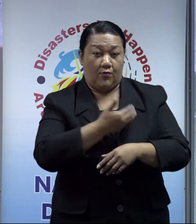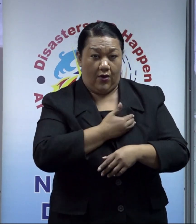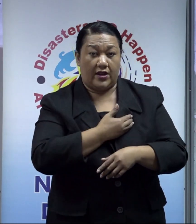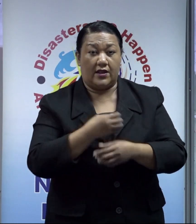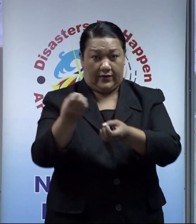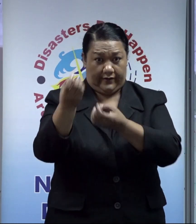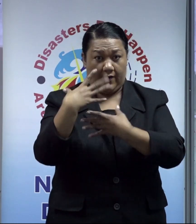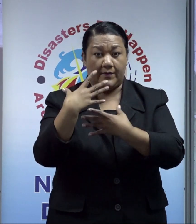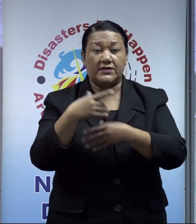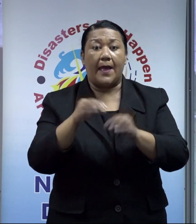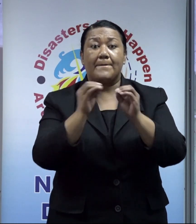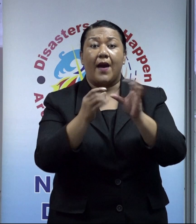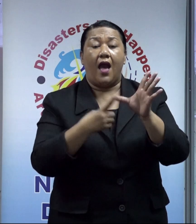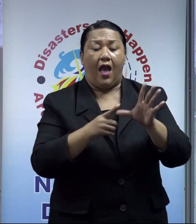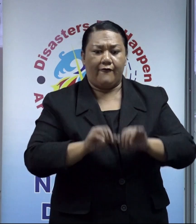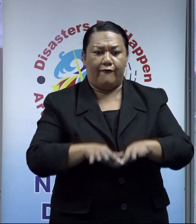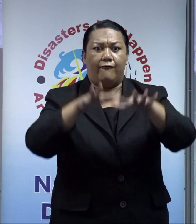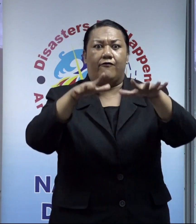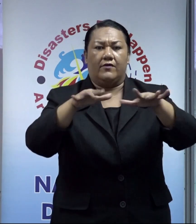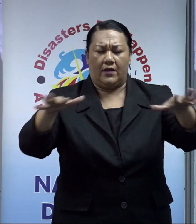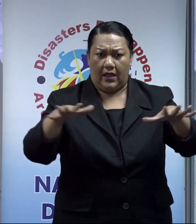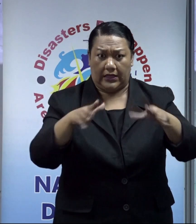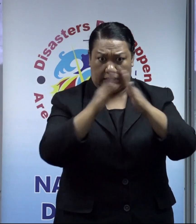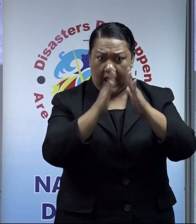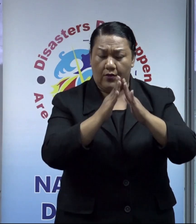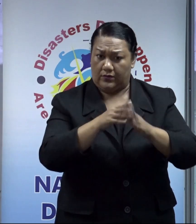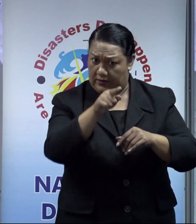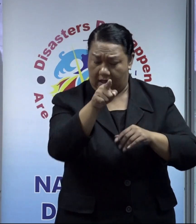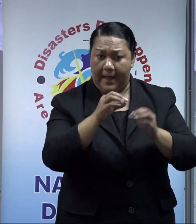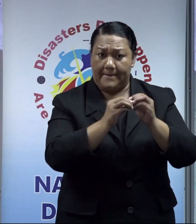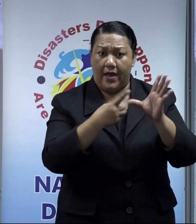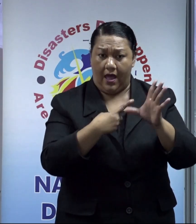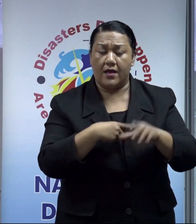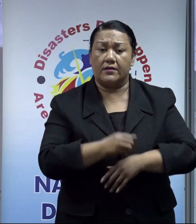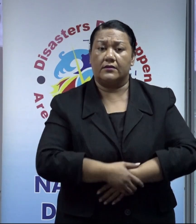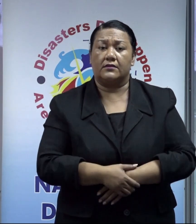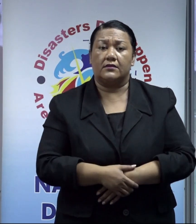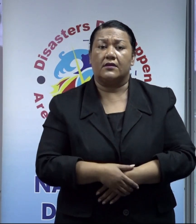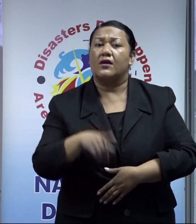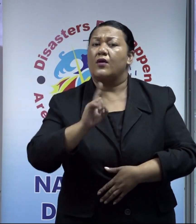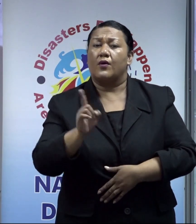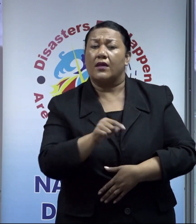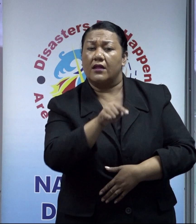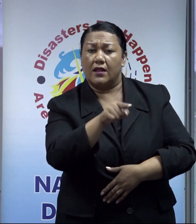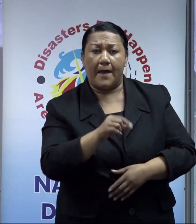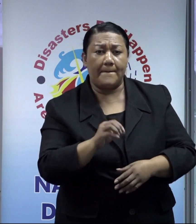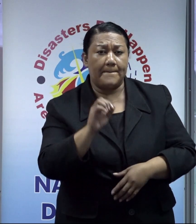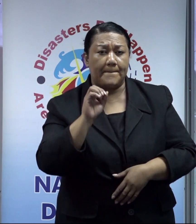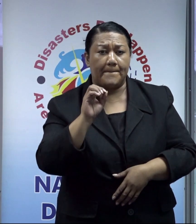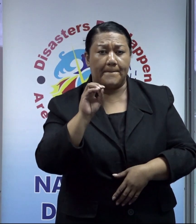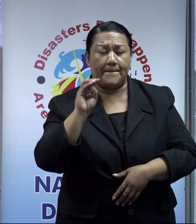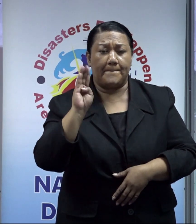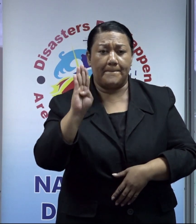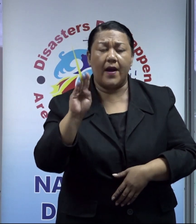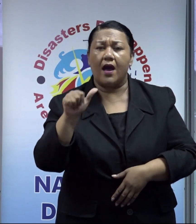that the Bar town has been flooded. I understand the Bar Mission Hospital is also affected. Mm-hmm. So patients from Bar Mission Hospital, where would they